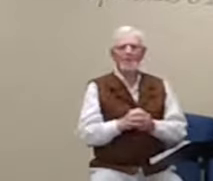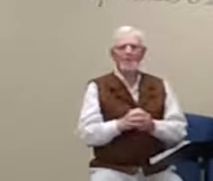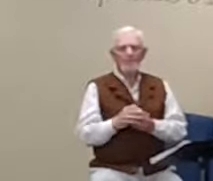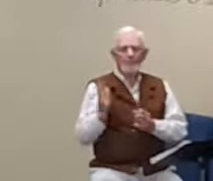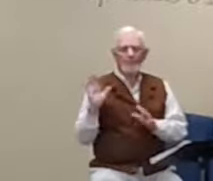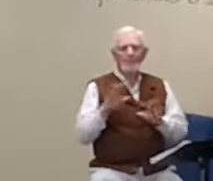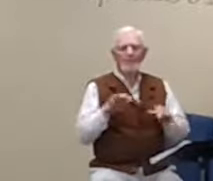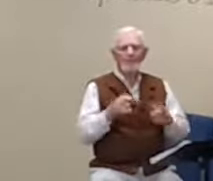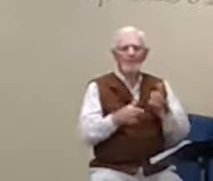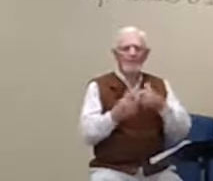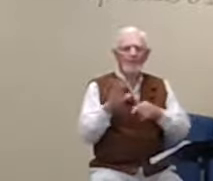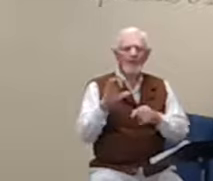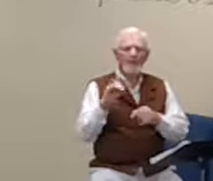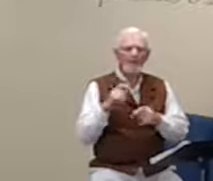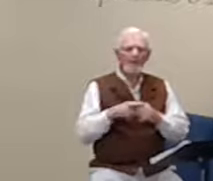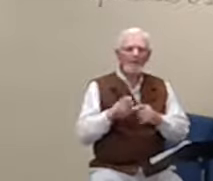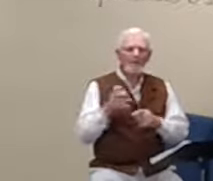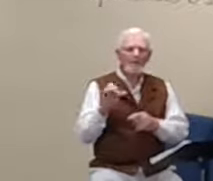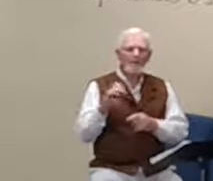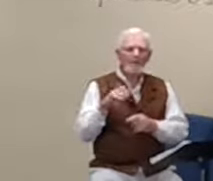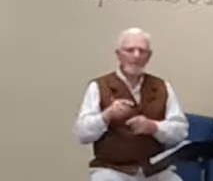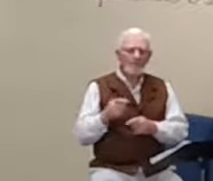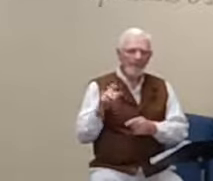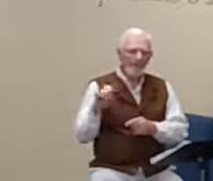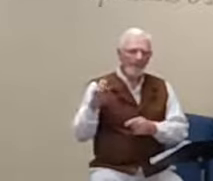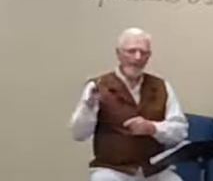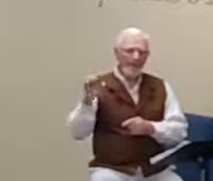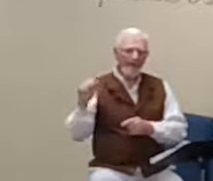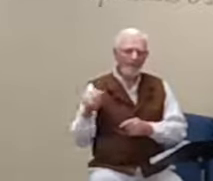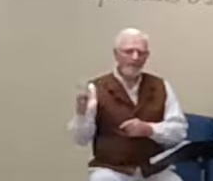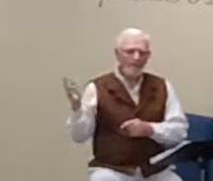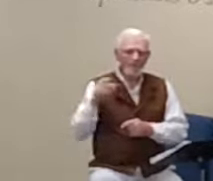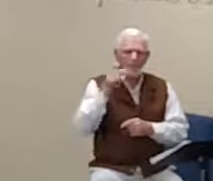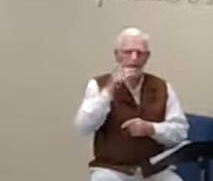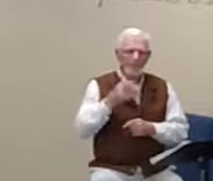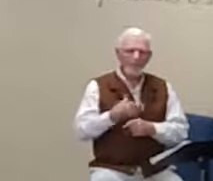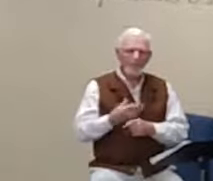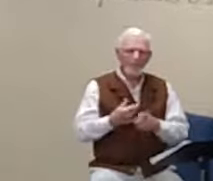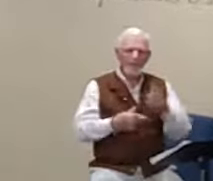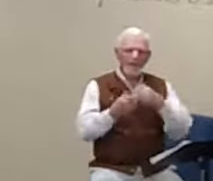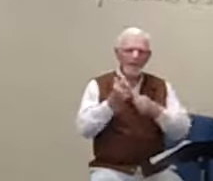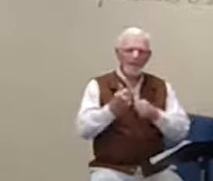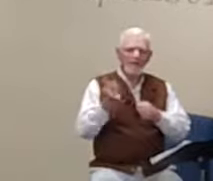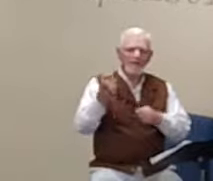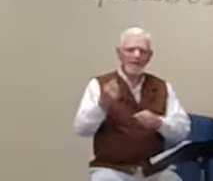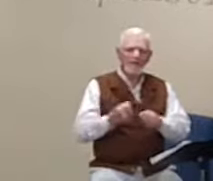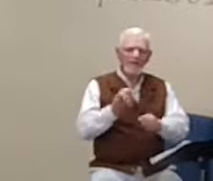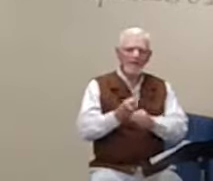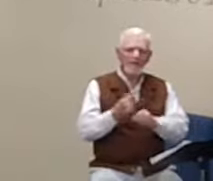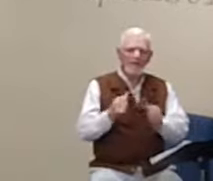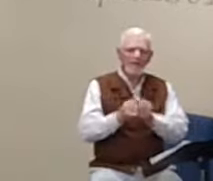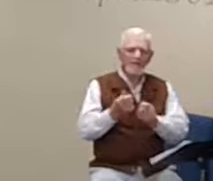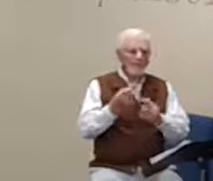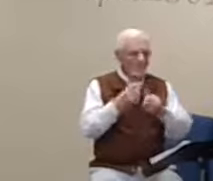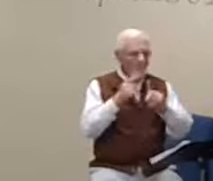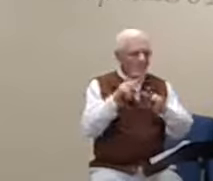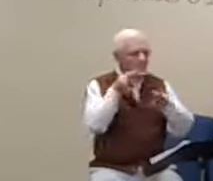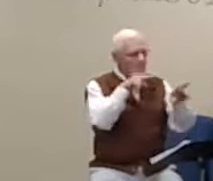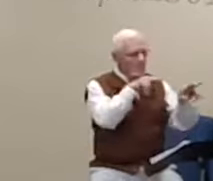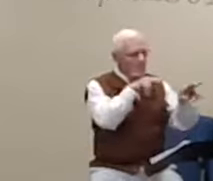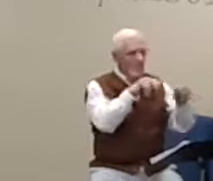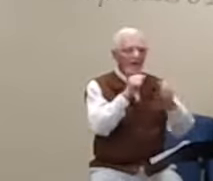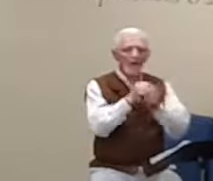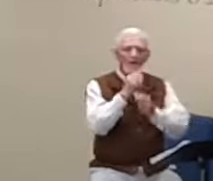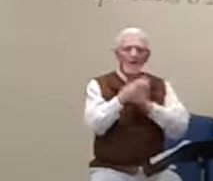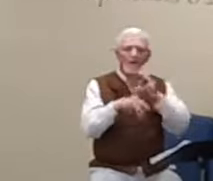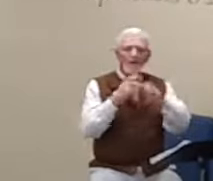from camp every year. Abby's gone twice now. This is Scarlett's first year. But they come back every year with a different perspective on the